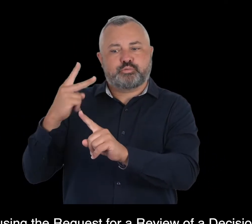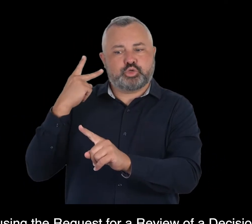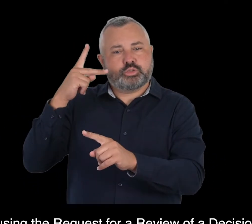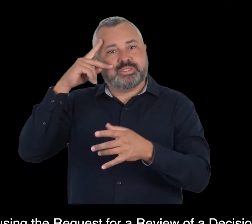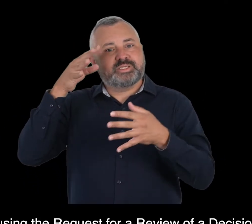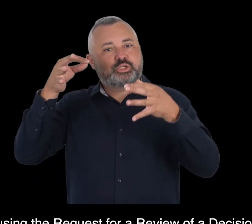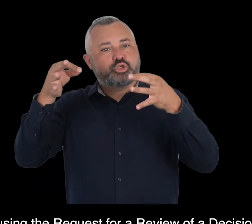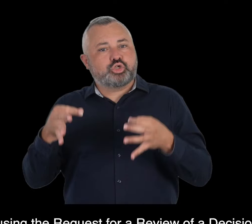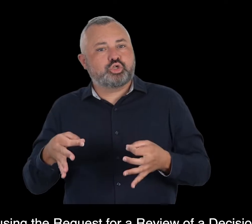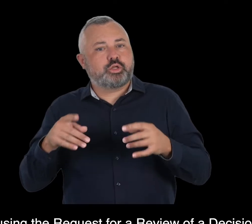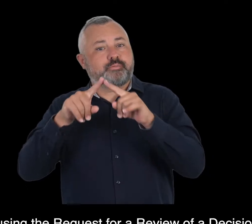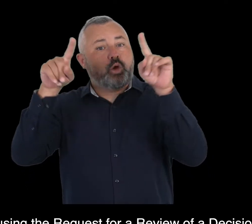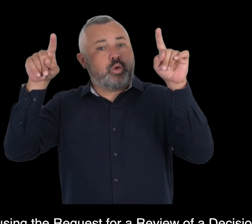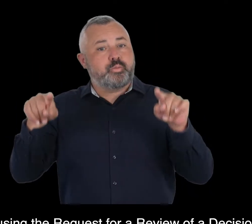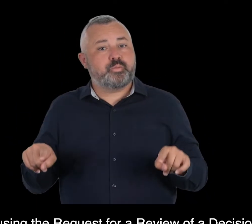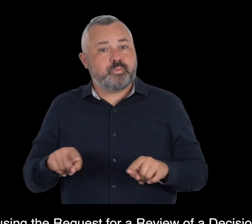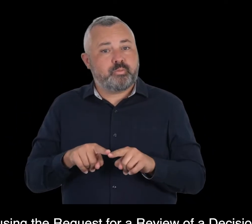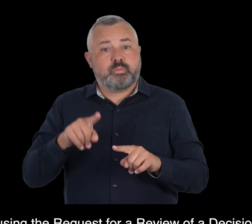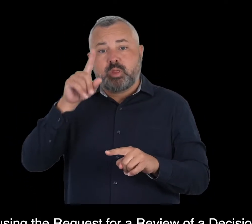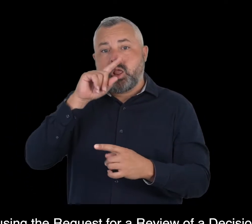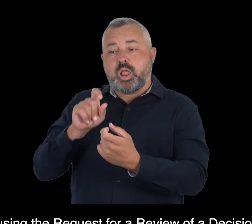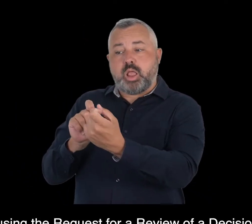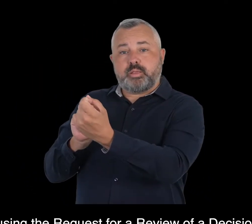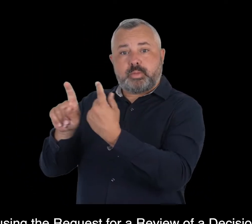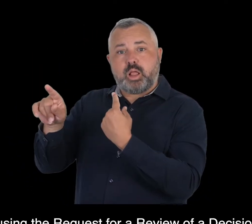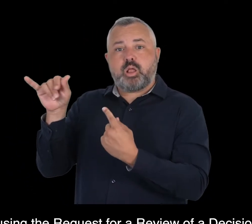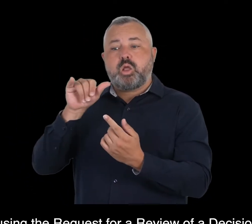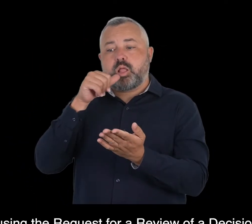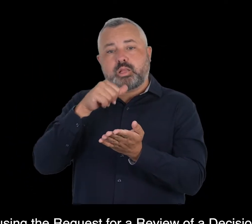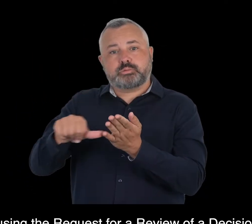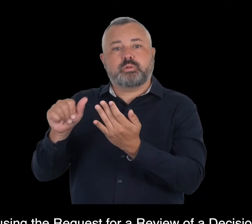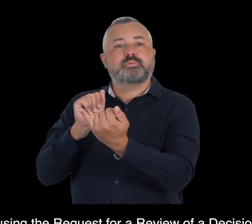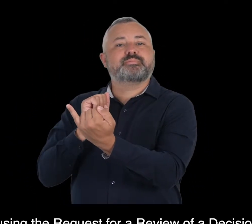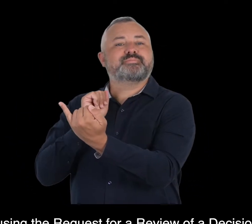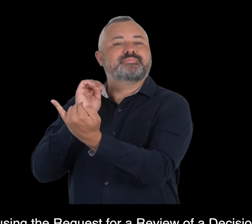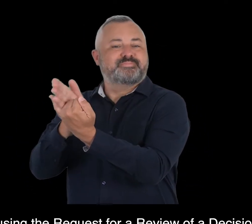a decision form submitted by email or by post.